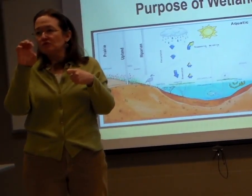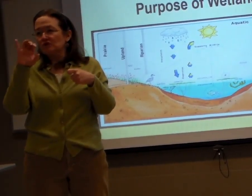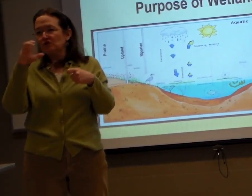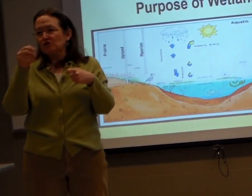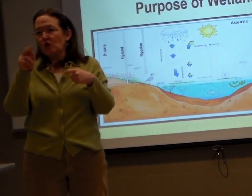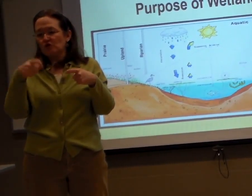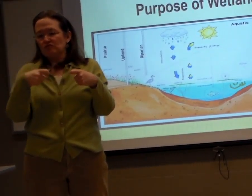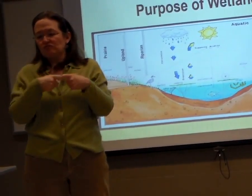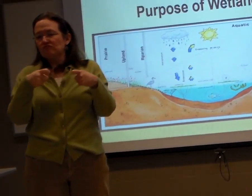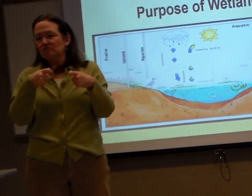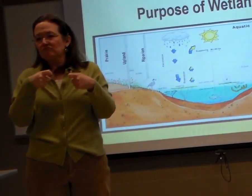It also